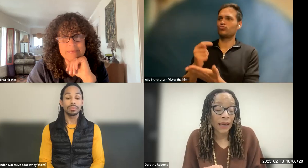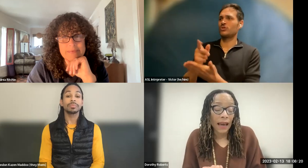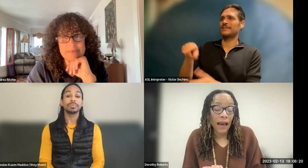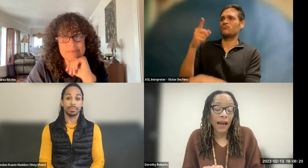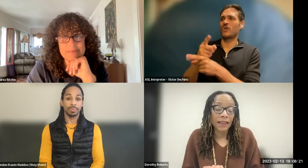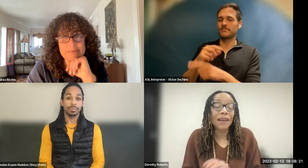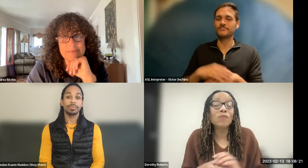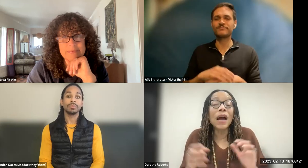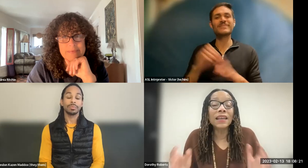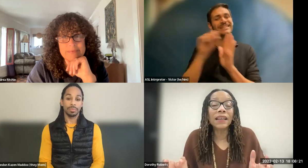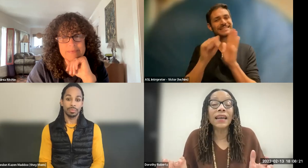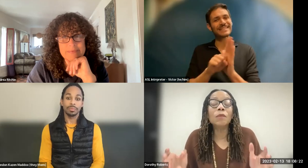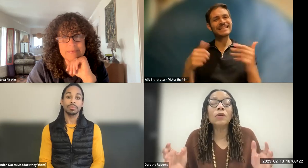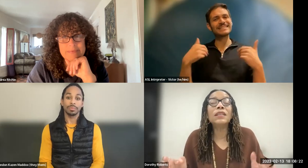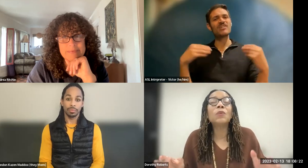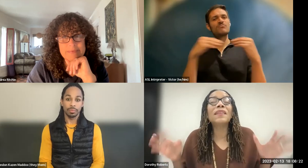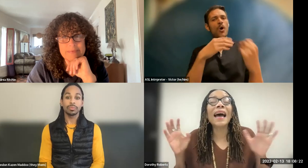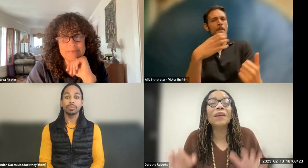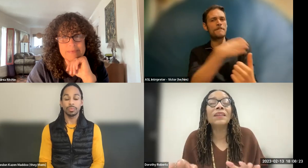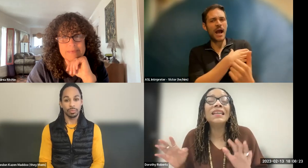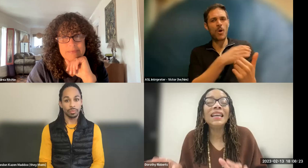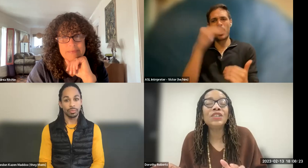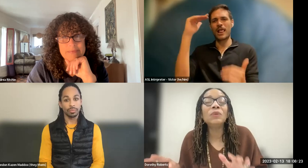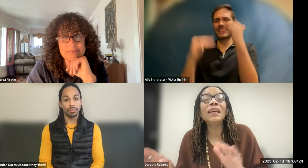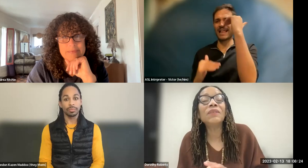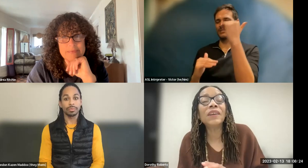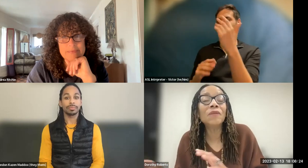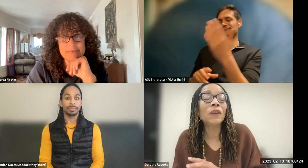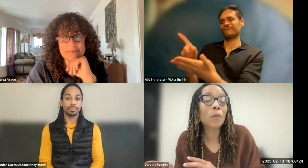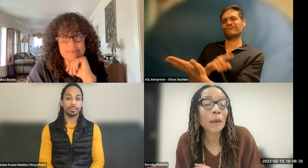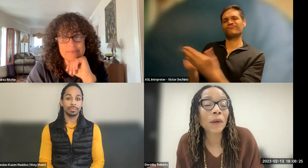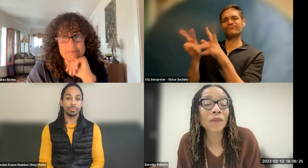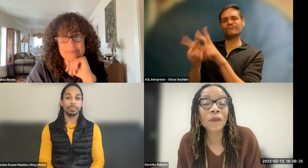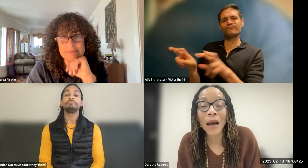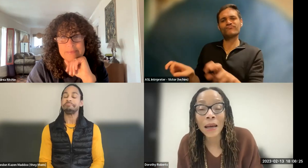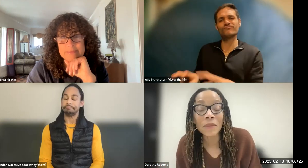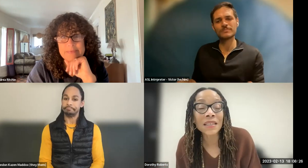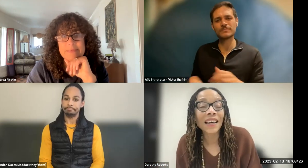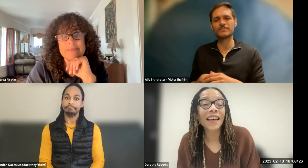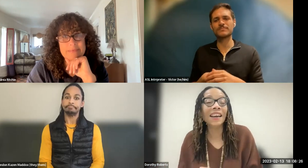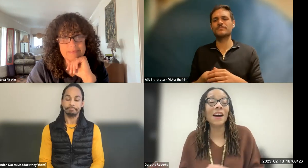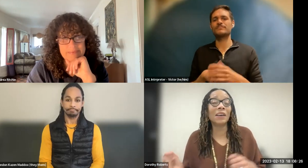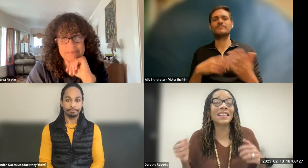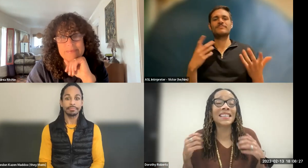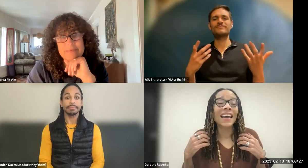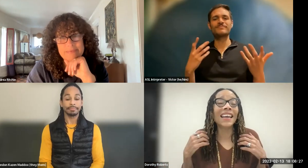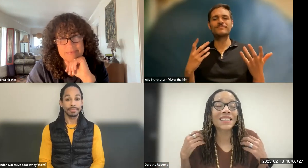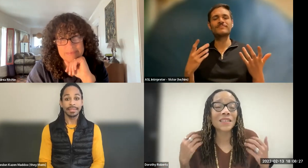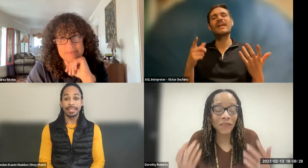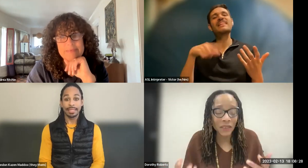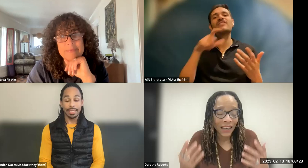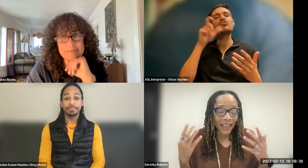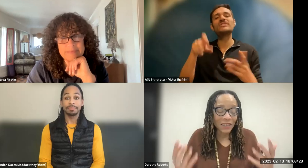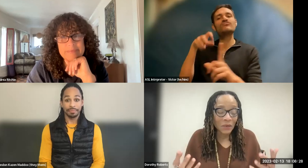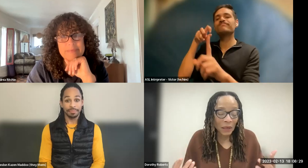scrutiny. They regulate communities without the need to even convict people of crimes.